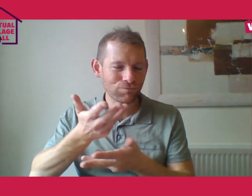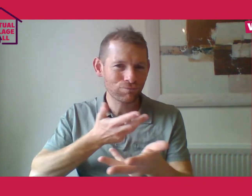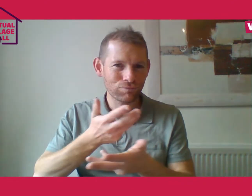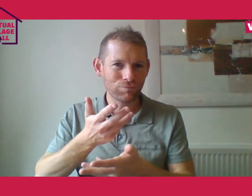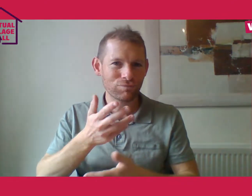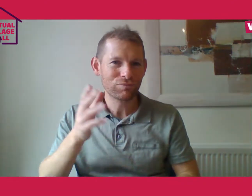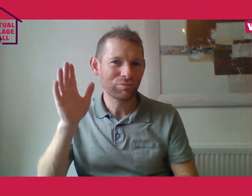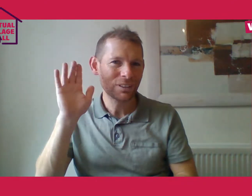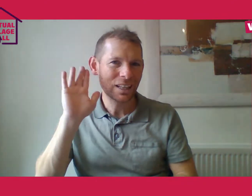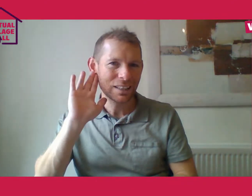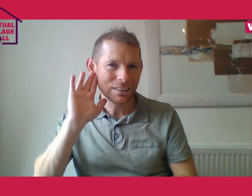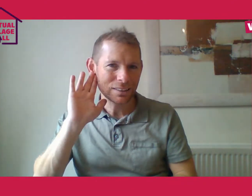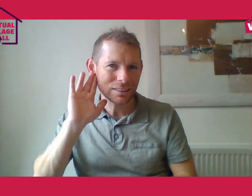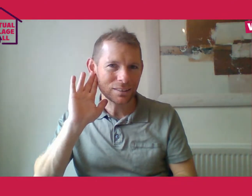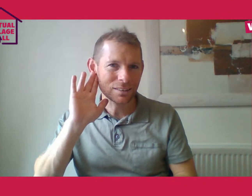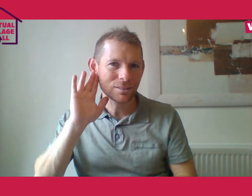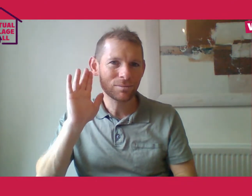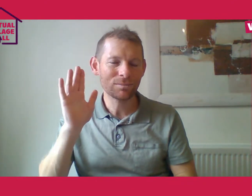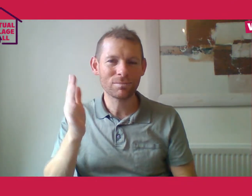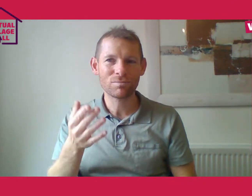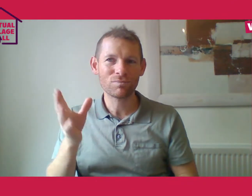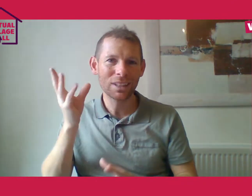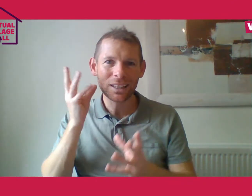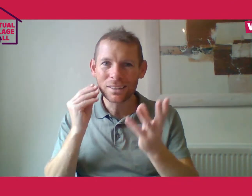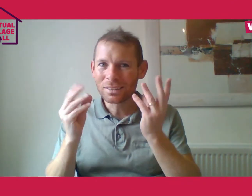That's our sign for conversation. And listen.